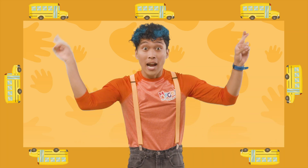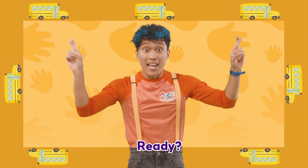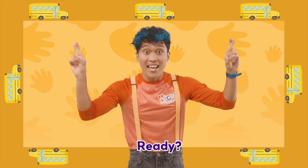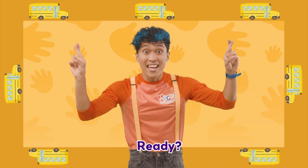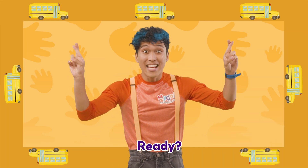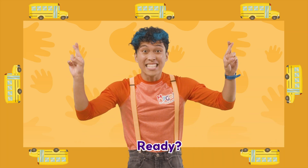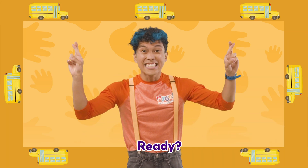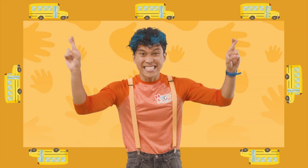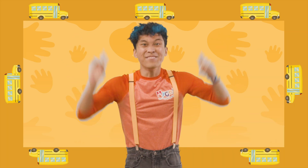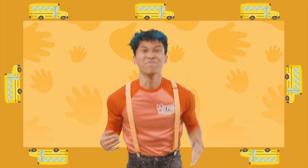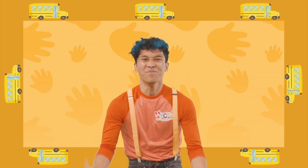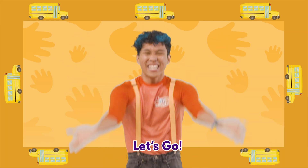Ready? Let's go.